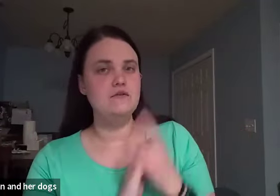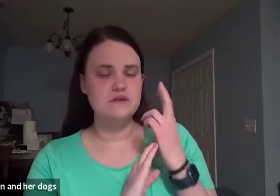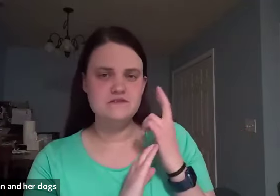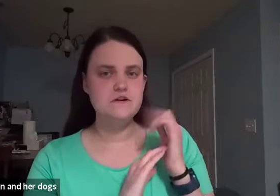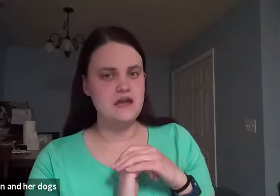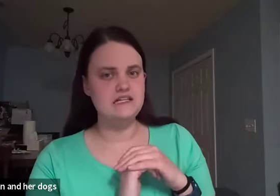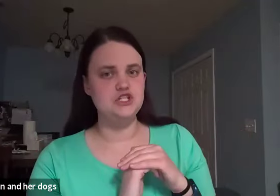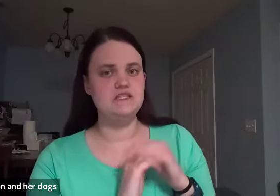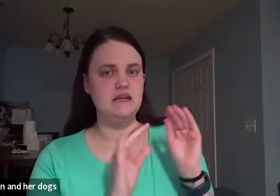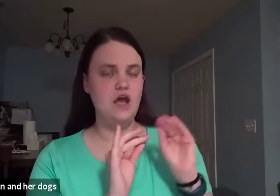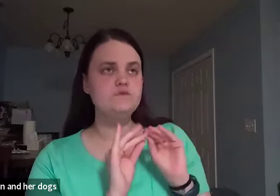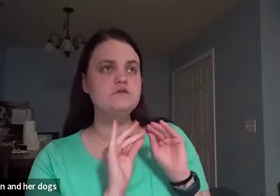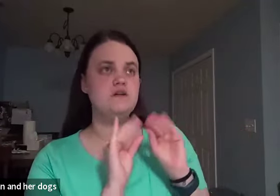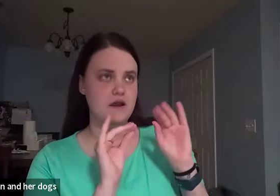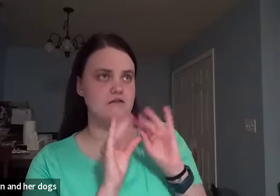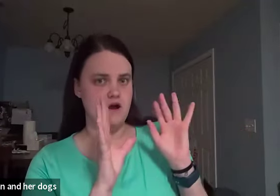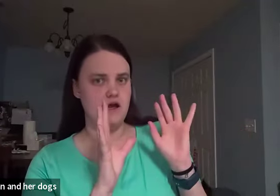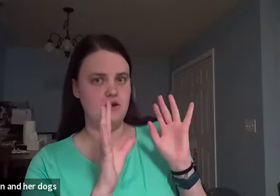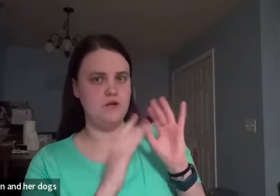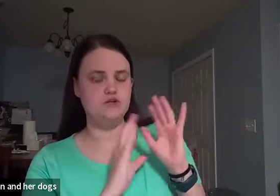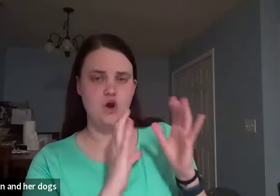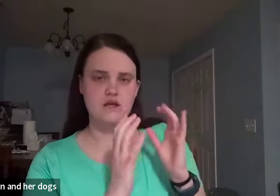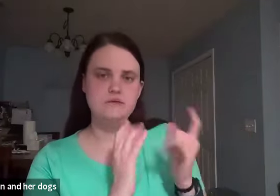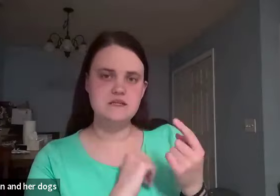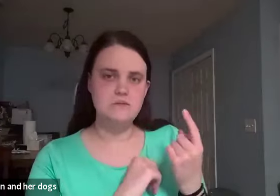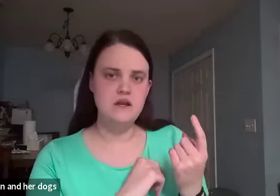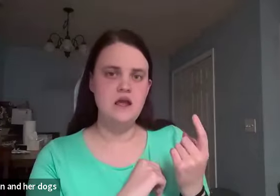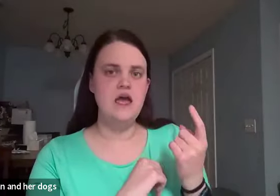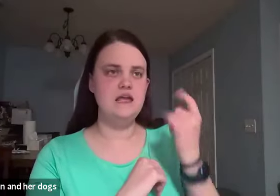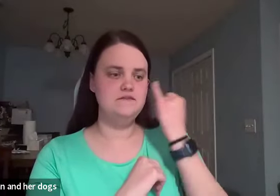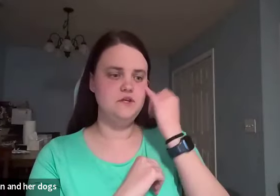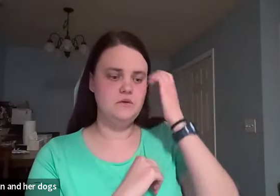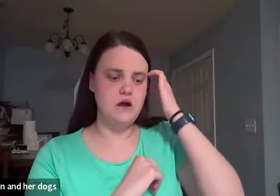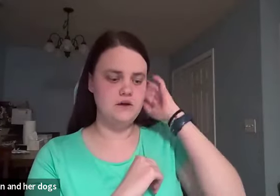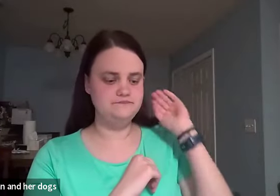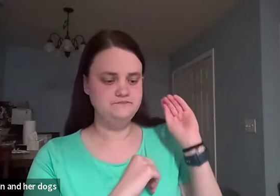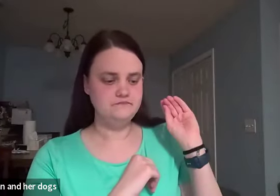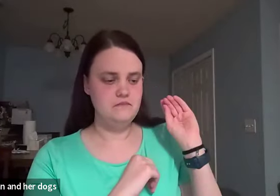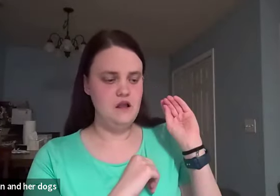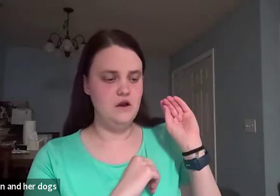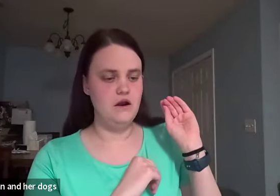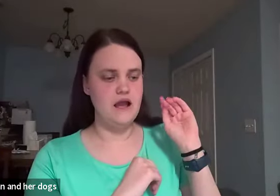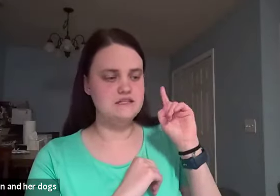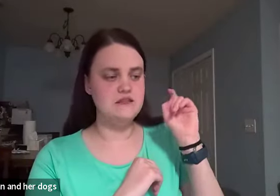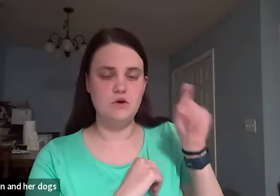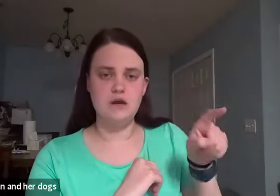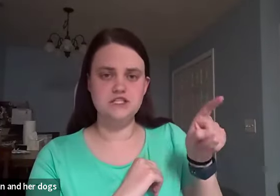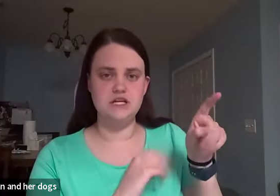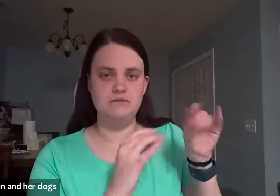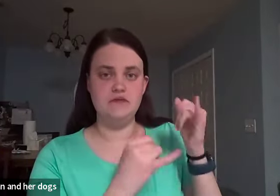the reason for that is just that it helps with clarifying when you're talking with someone. And if you are asking them a question, but